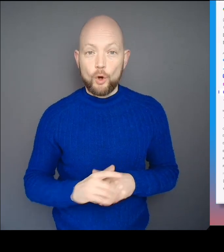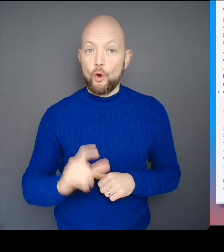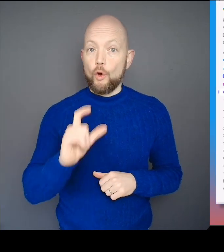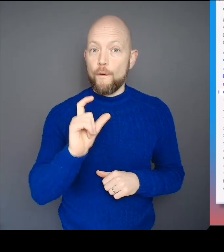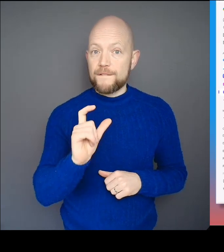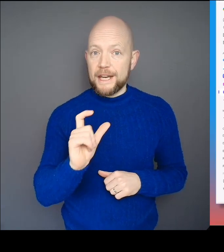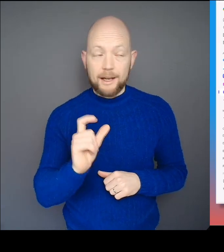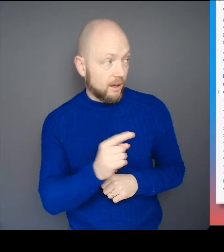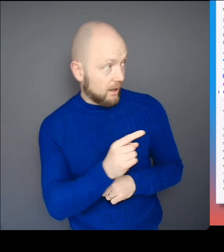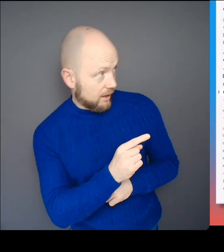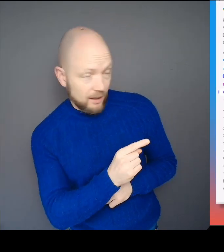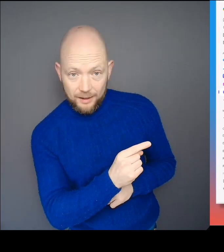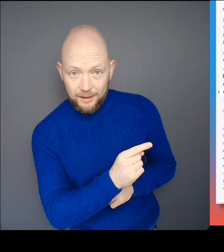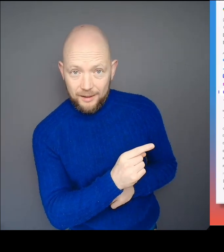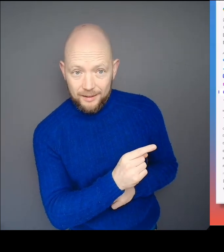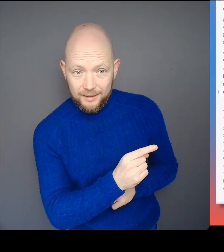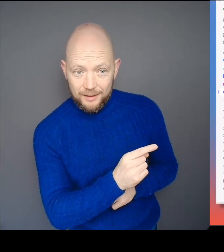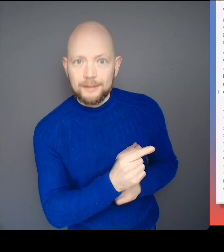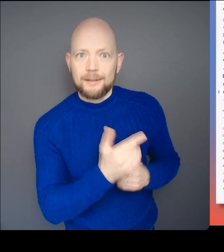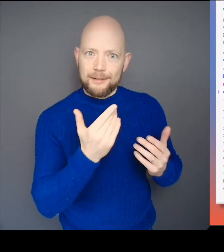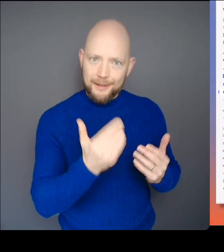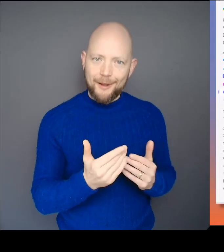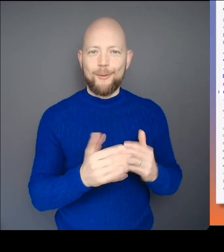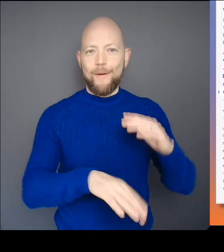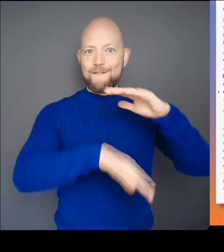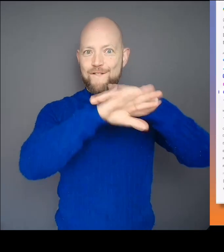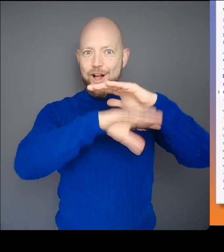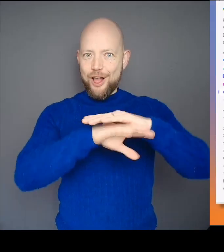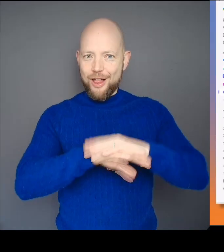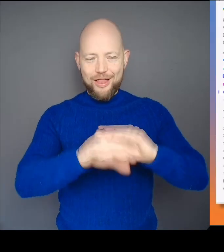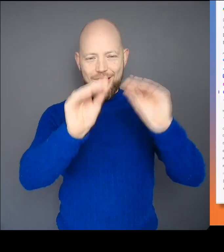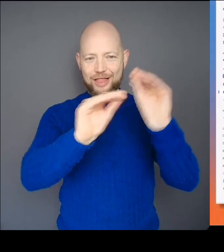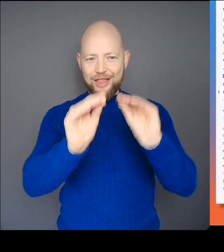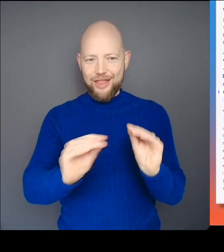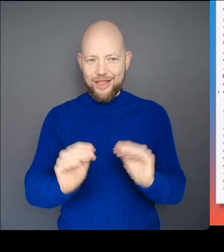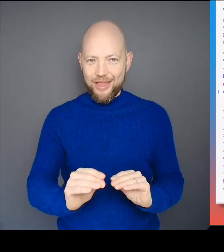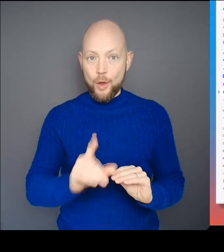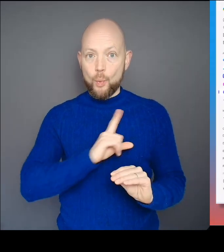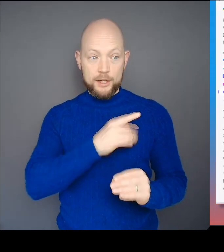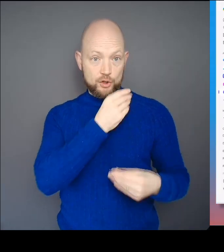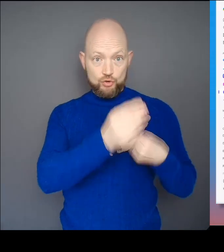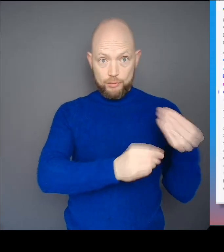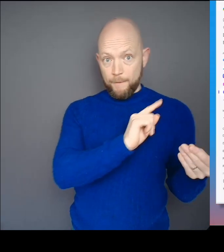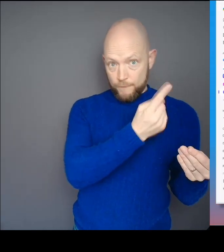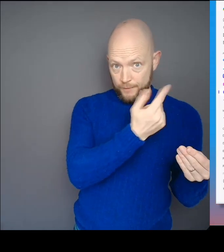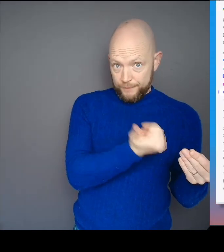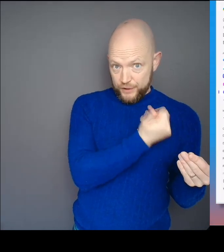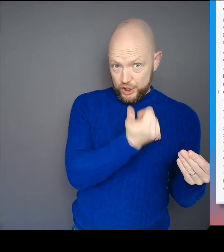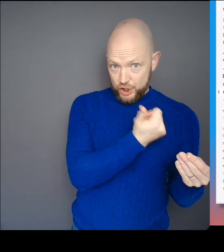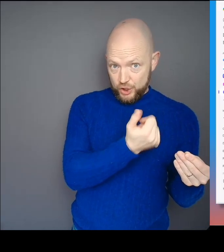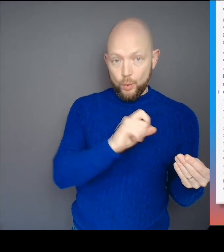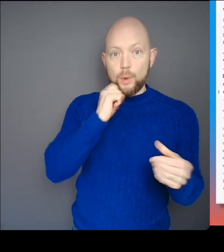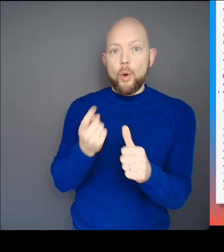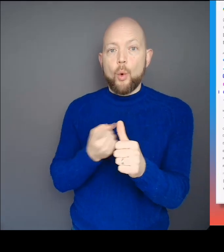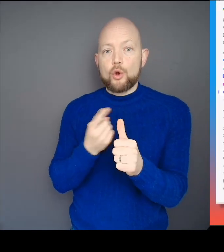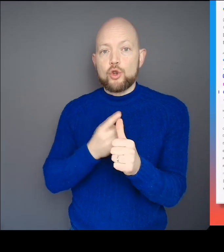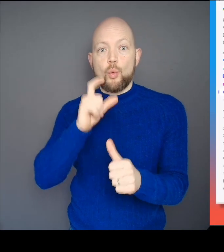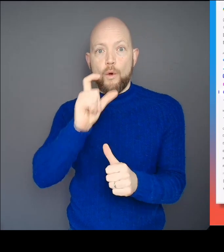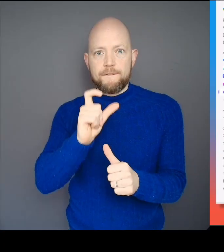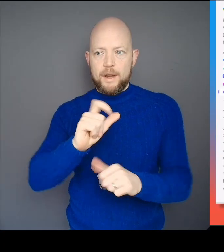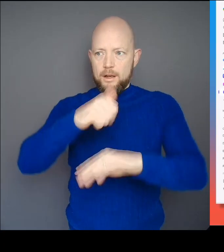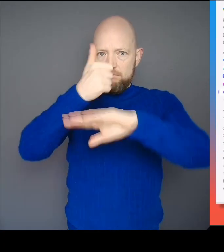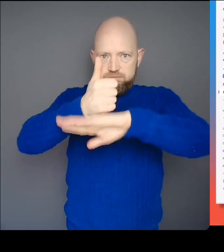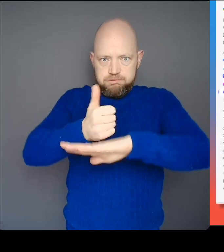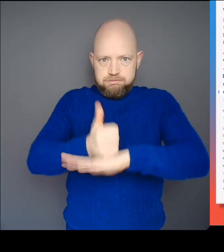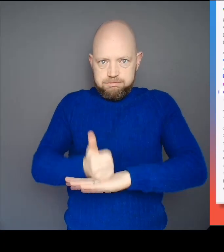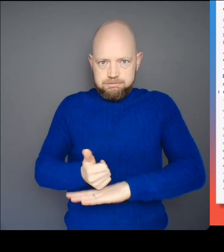go back into the Configure tab here, what's going on. All of this has just been populated while I was talking to you. So we've got Pets at Work